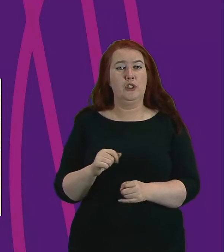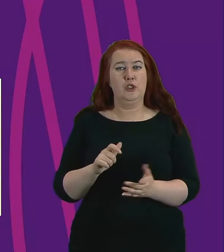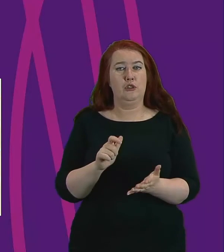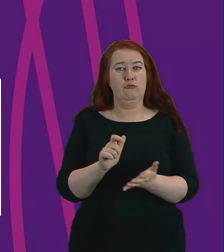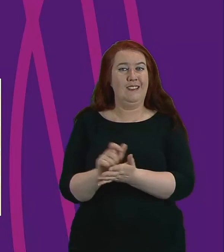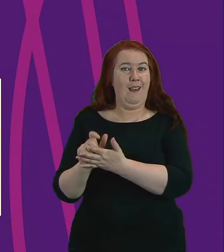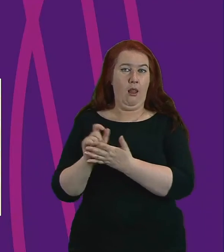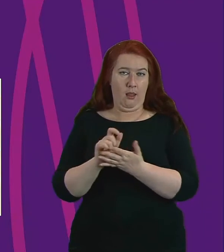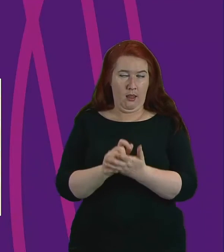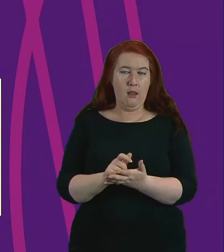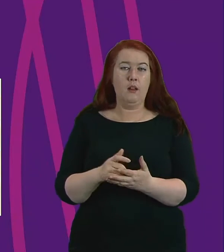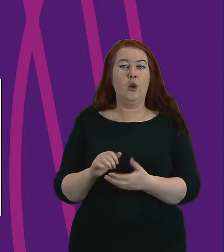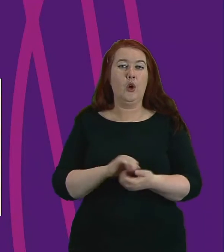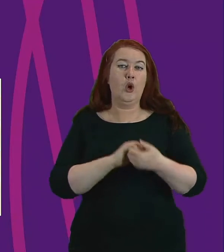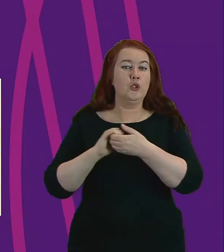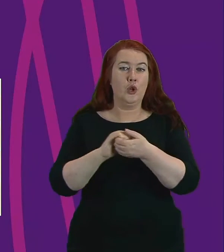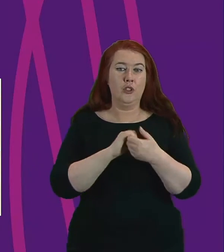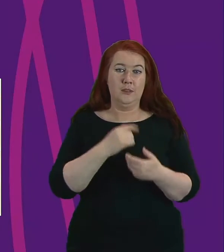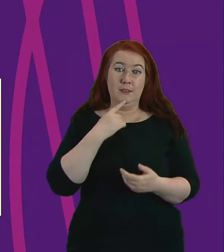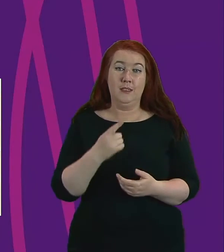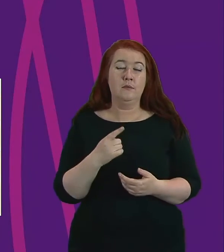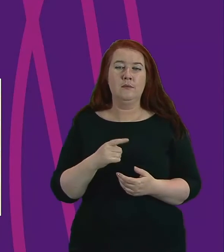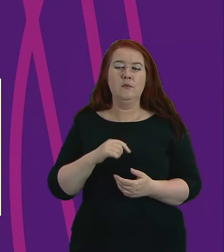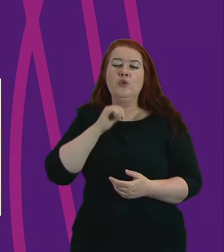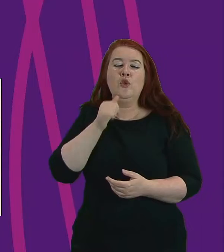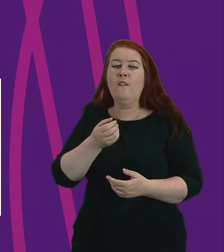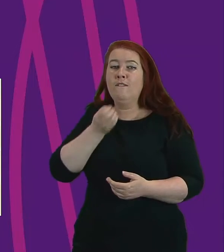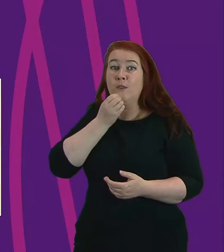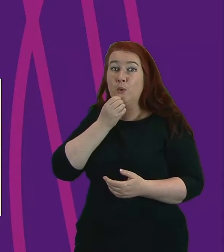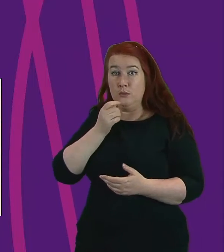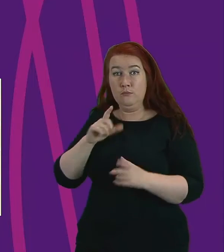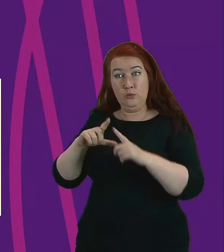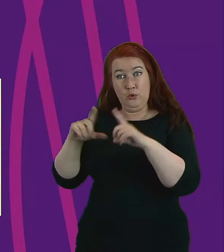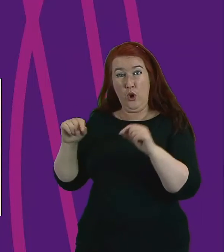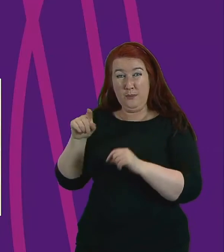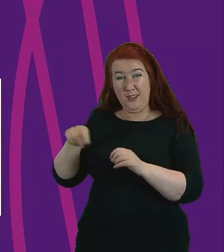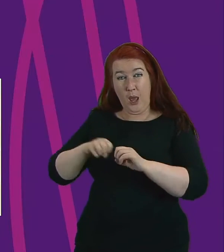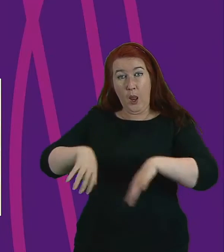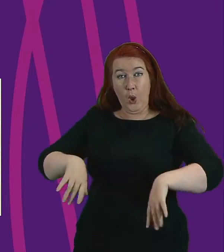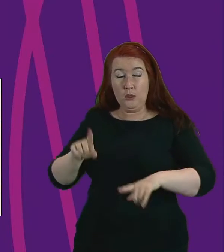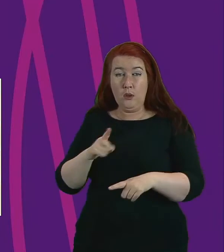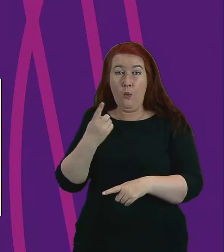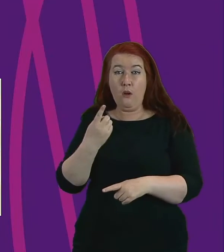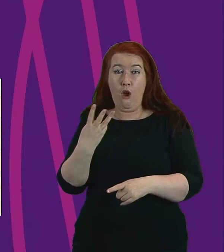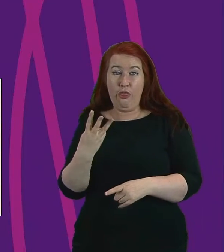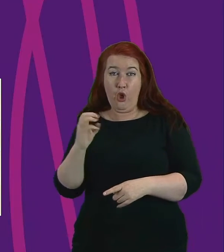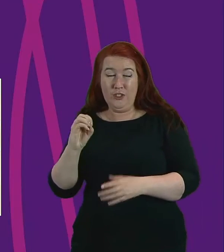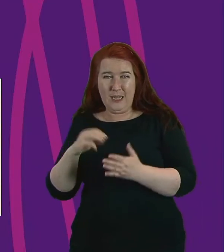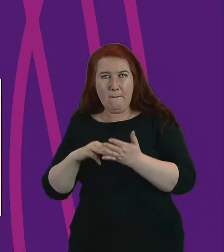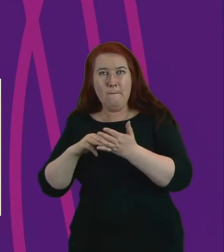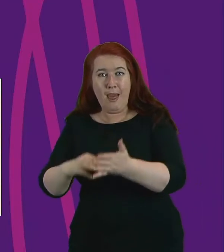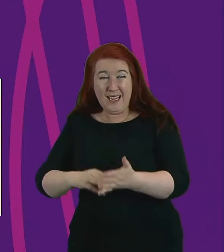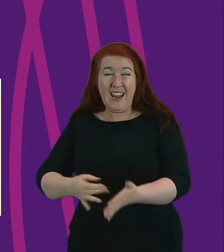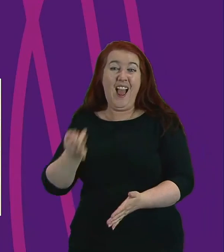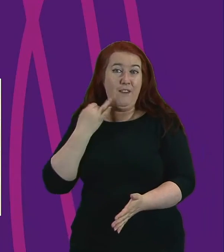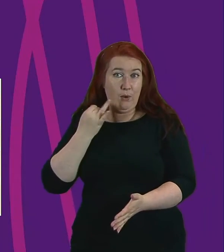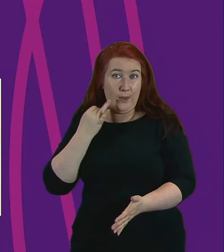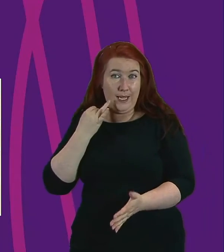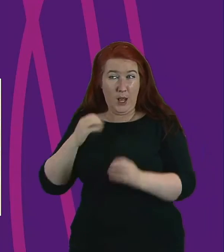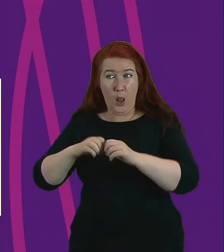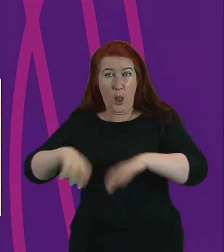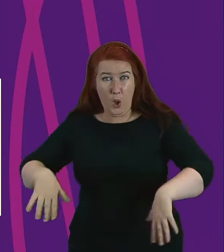David Lonsdale, wrote that non-food retailers are losing £130 million a week. And he said that it's unclear why ministers,